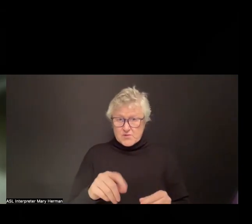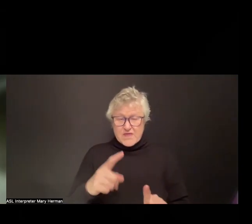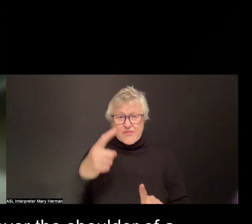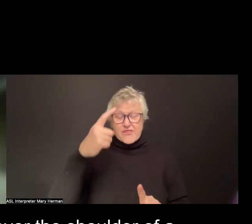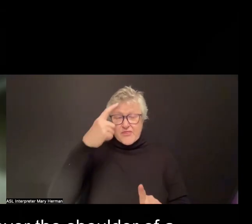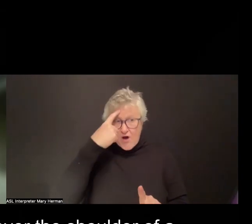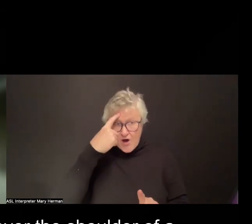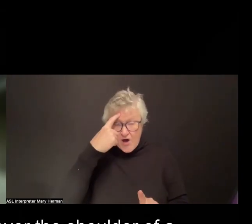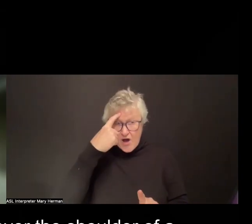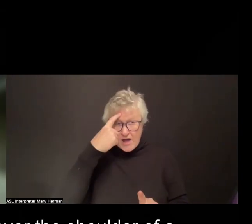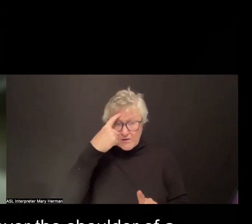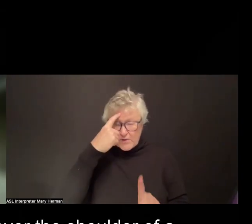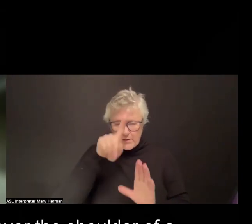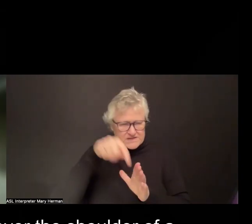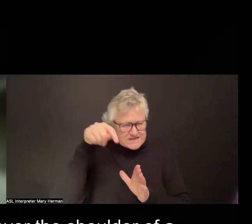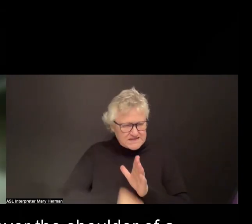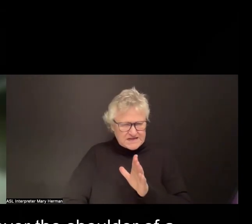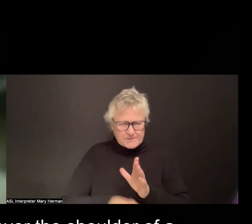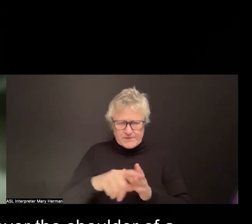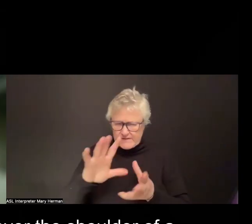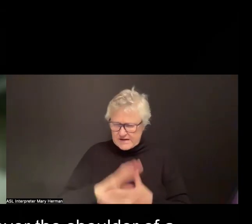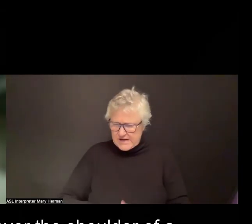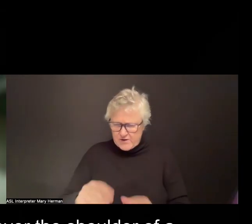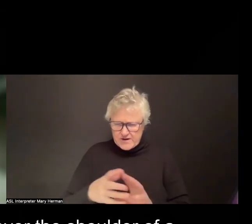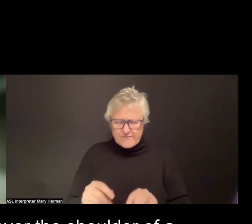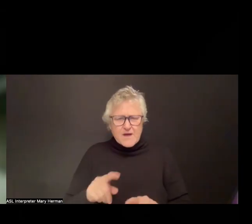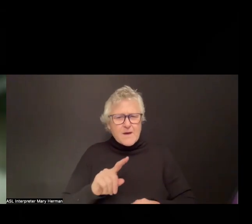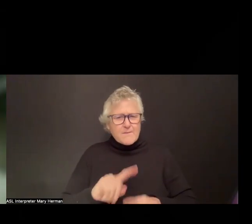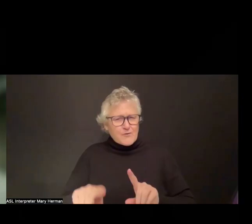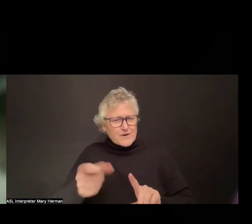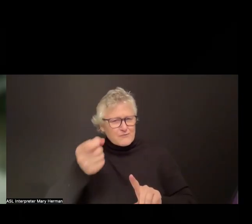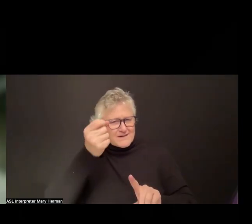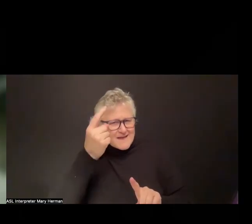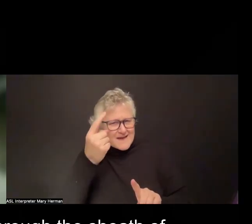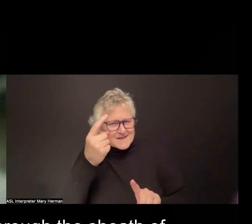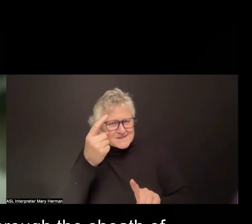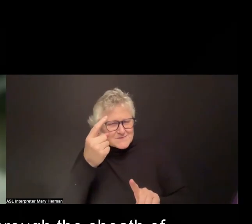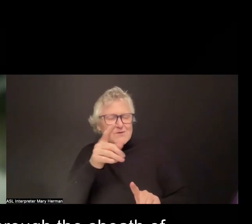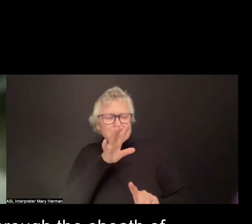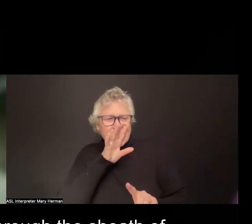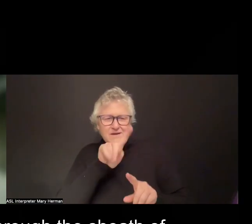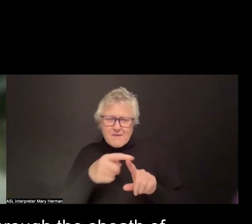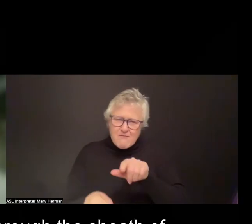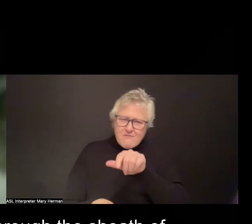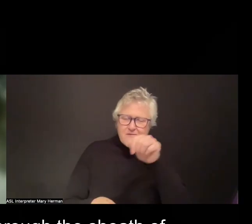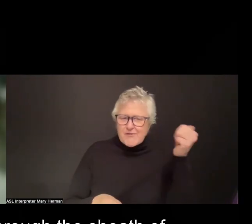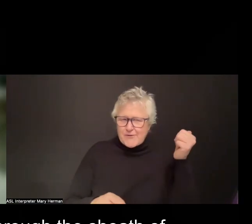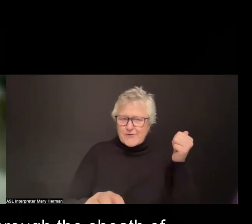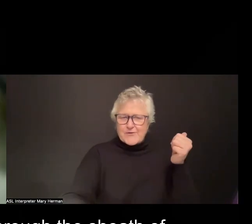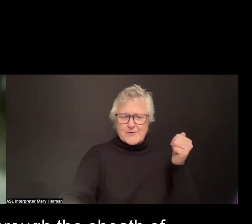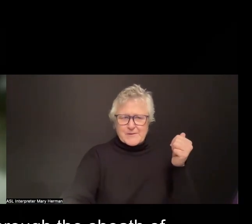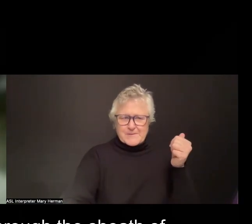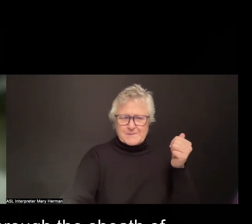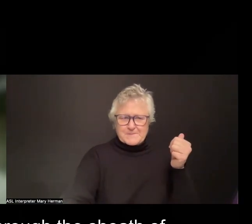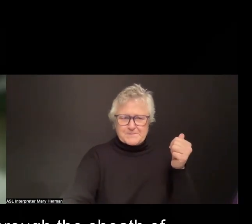narrative, and we're reading over the shoulder of a couple of other characters. Marion thumbed through the sheath of yellowed paper